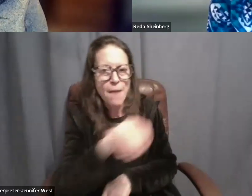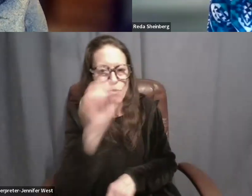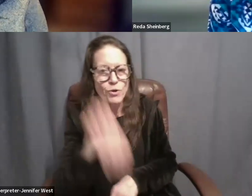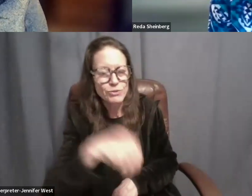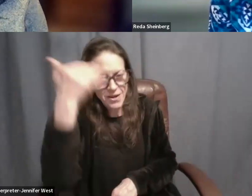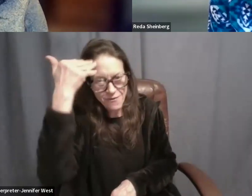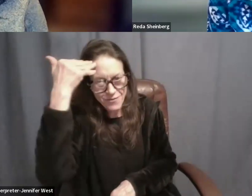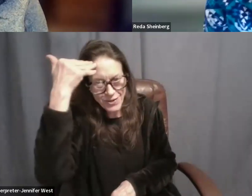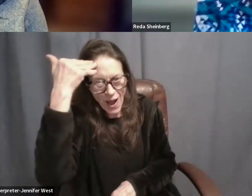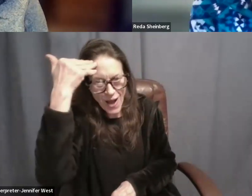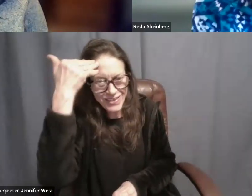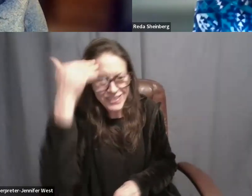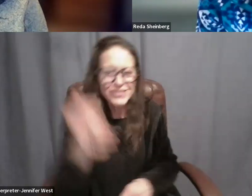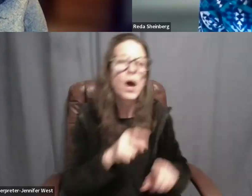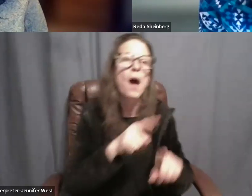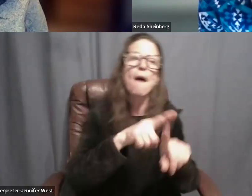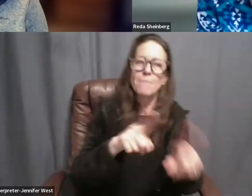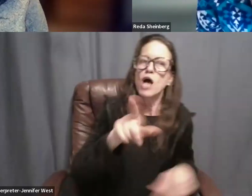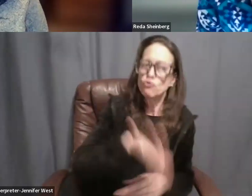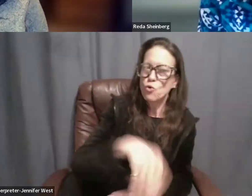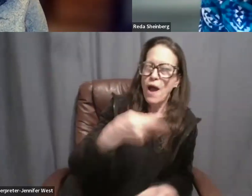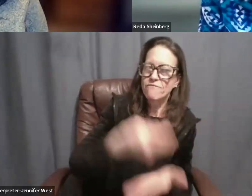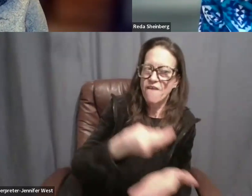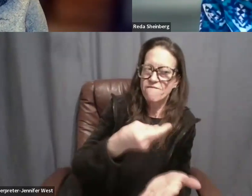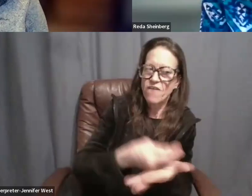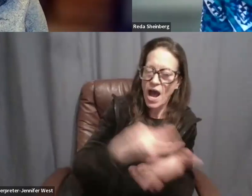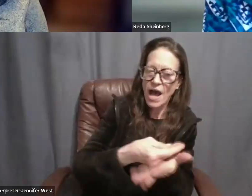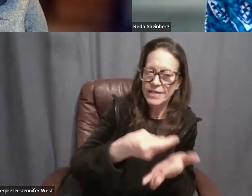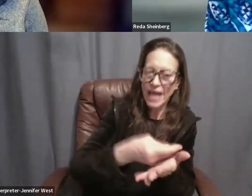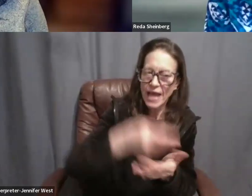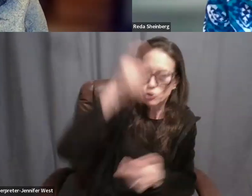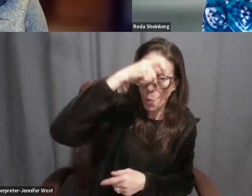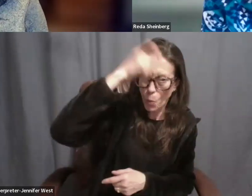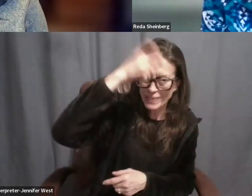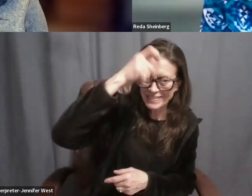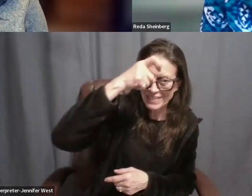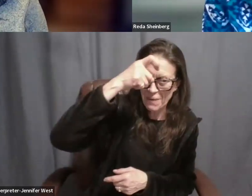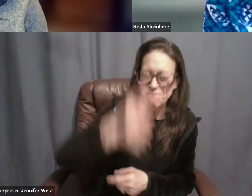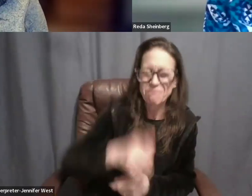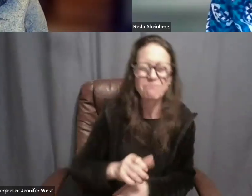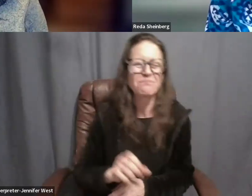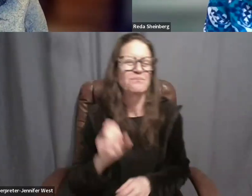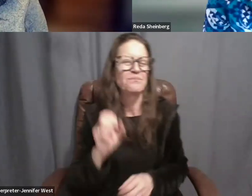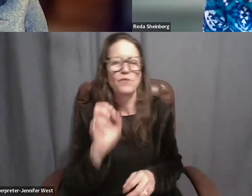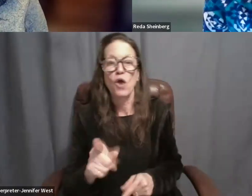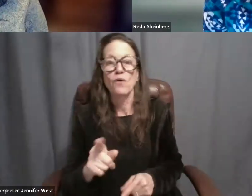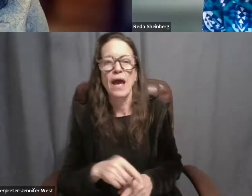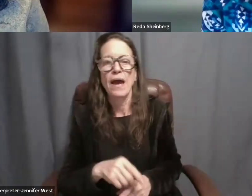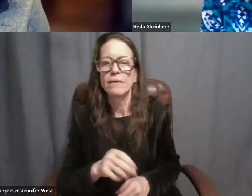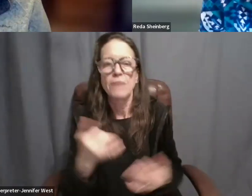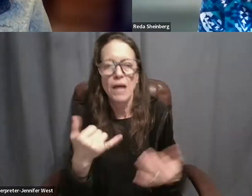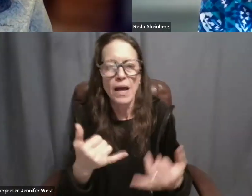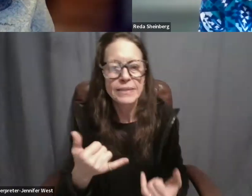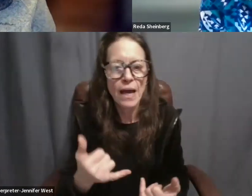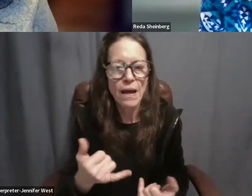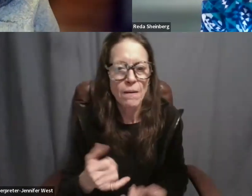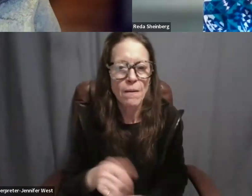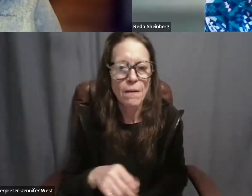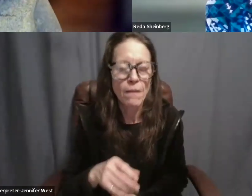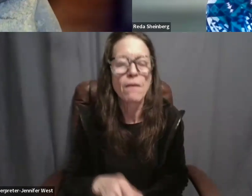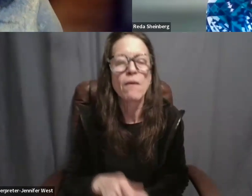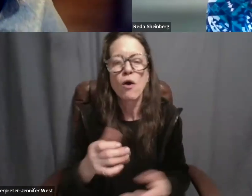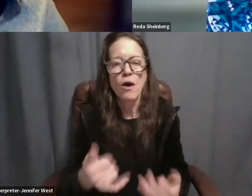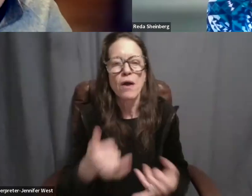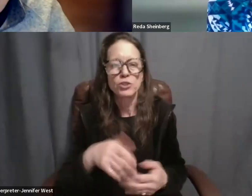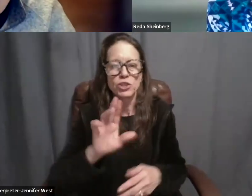you have the financial knowledge. I have the financial. Anyway, believe it or not, Robert was born in May